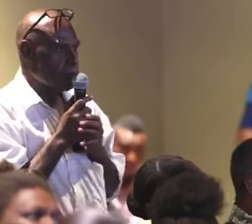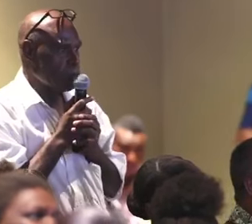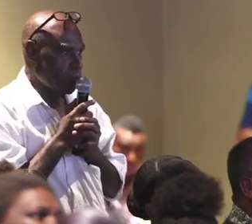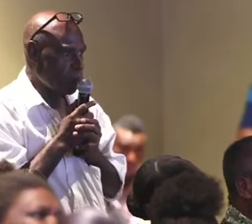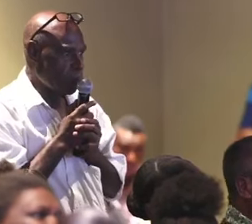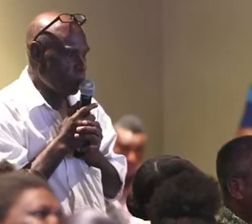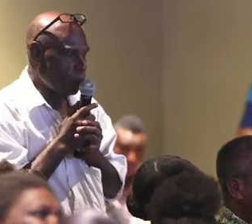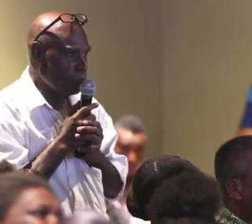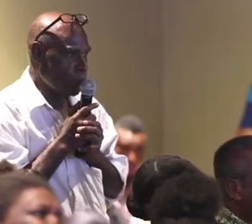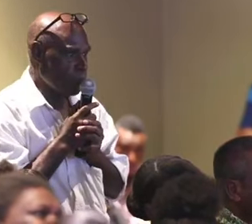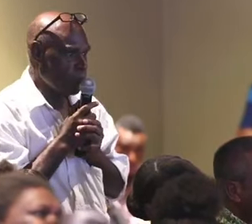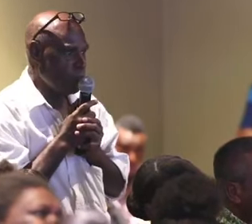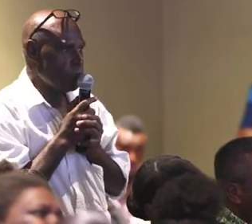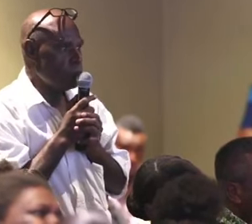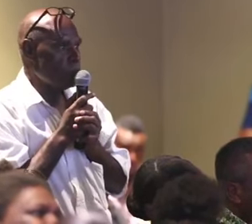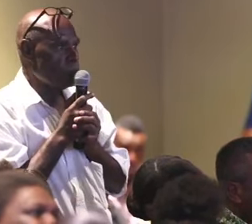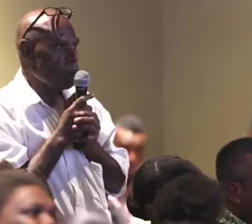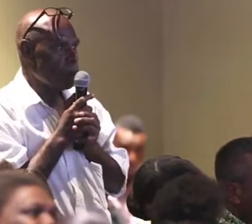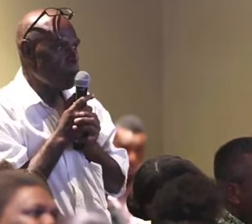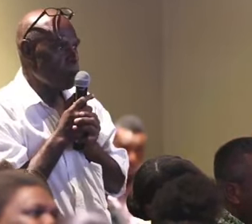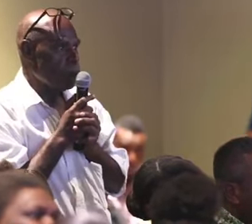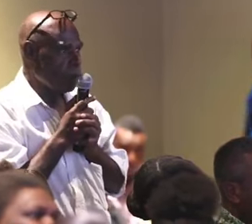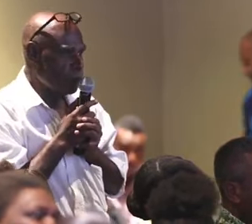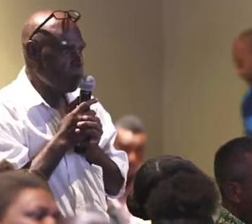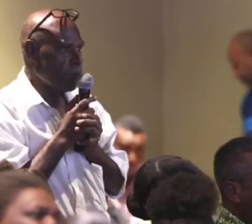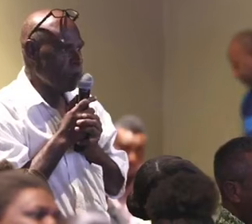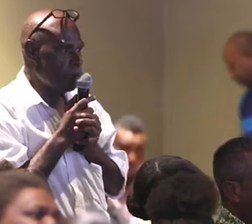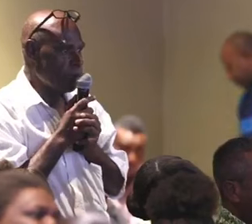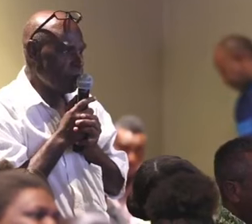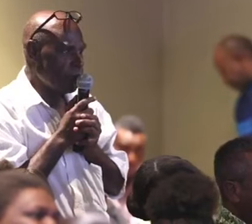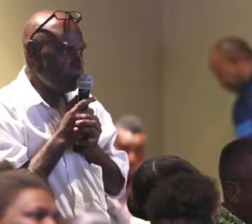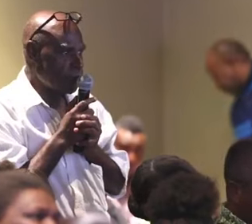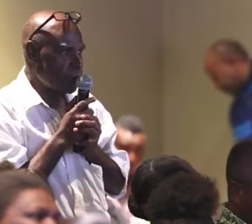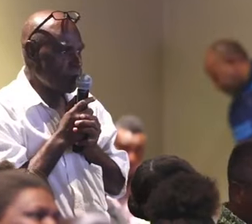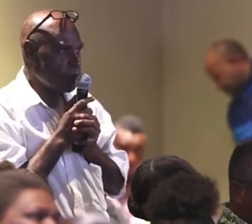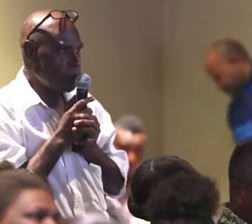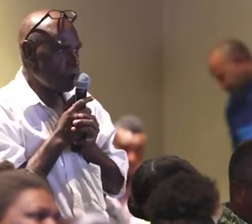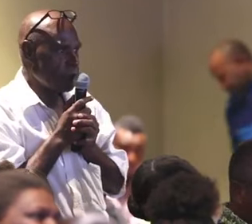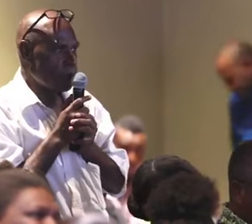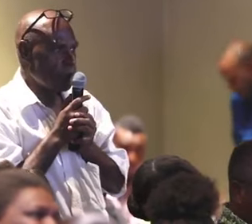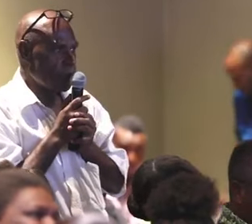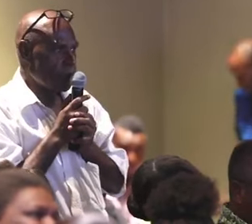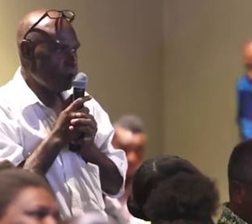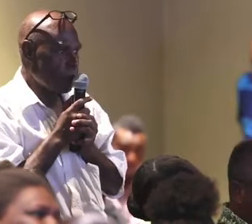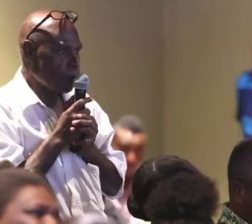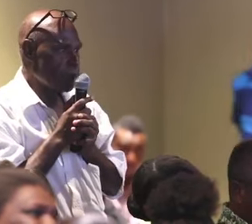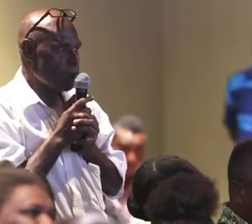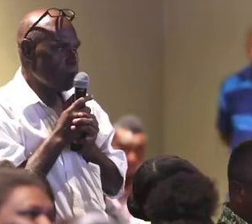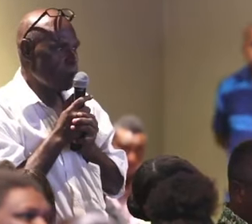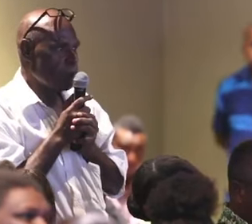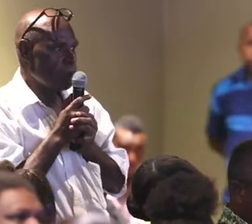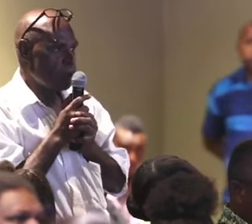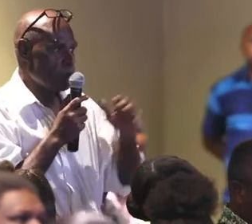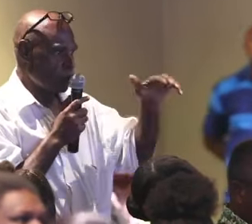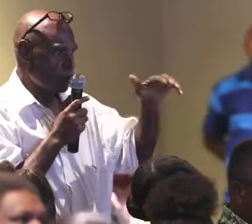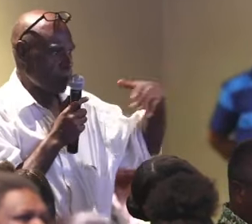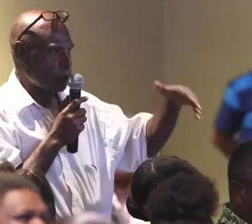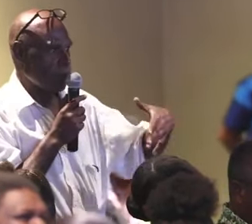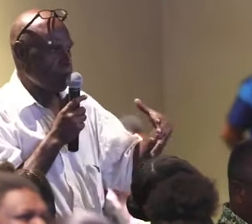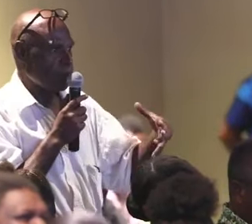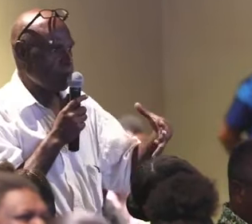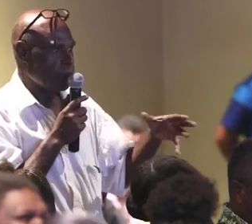Basically, it's involving the issue of limited liability versus public. Can you